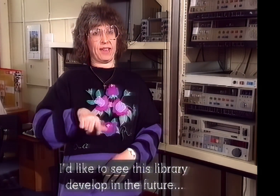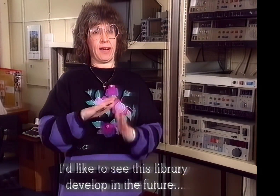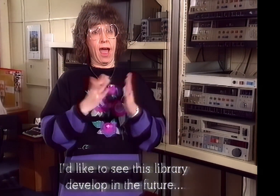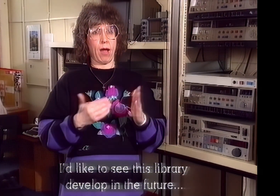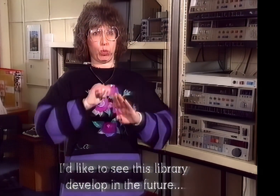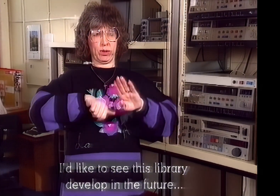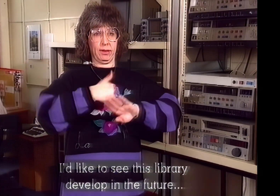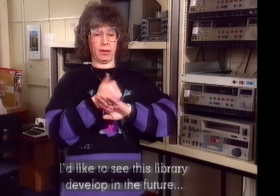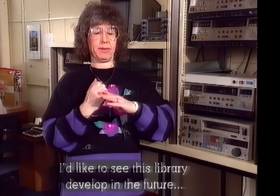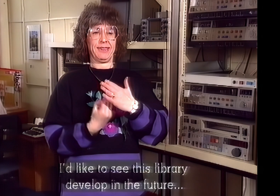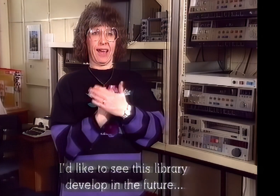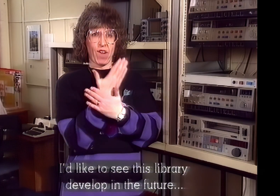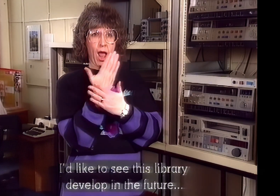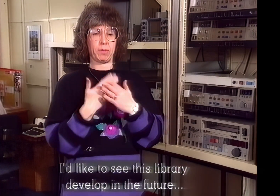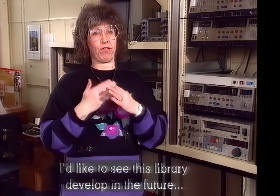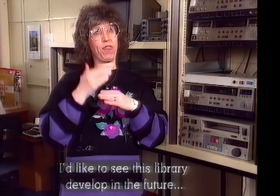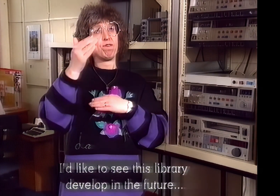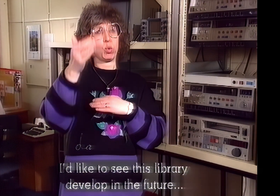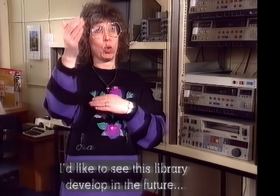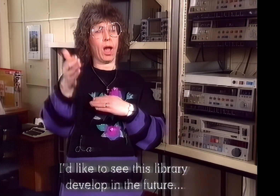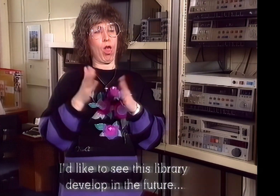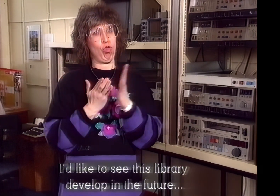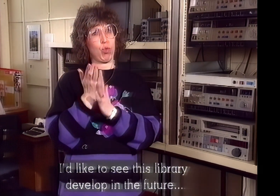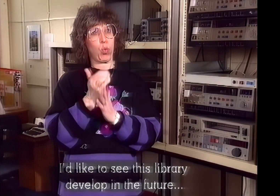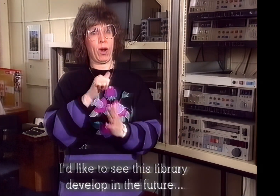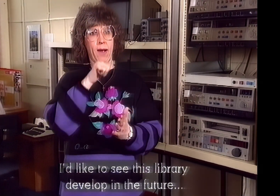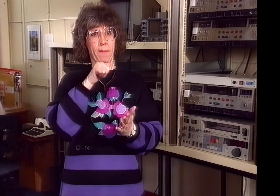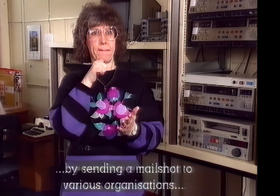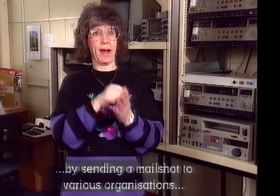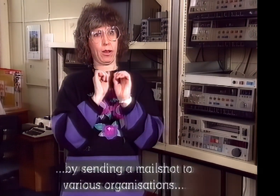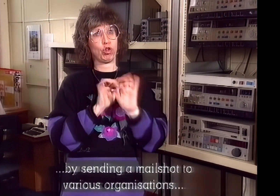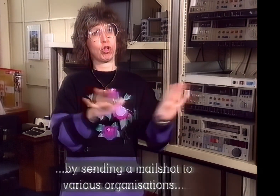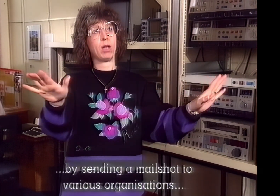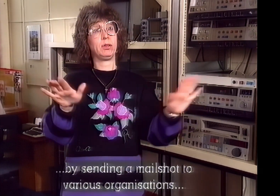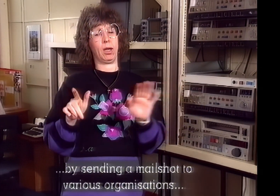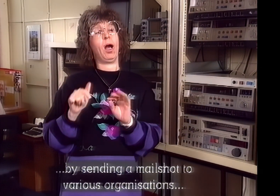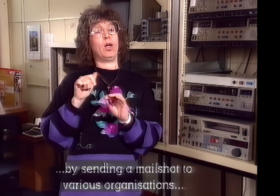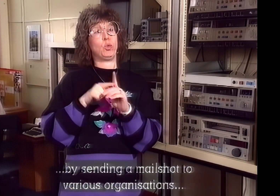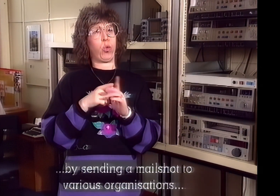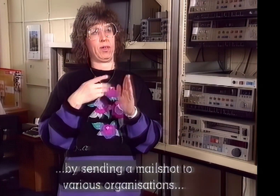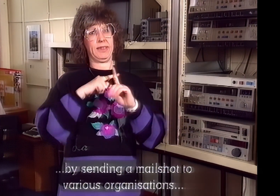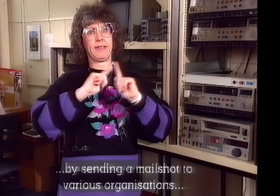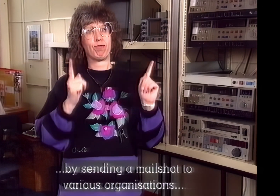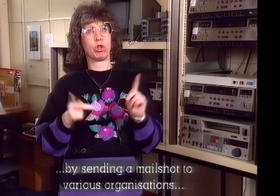I'd like to see this library develop in the future by sending a mail shot to